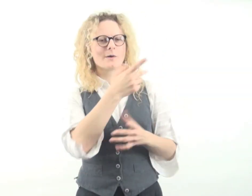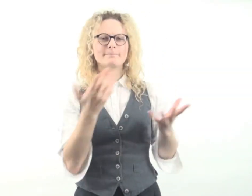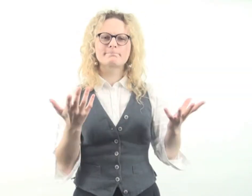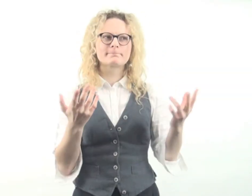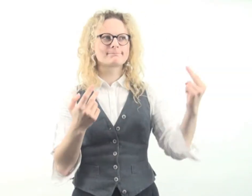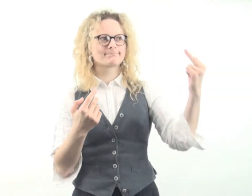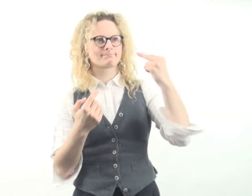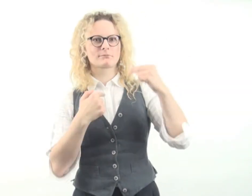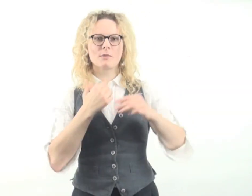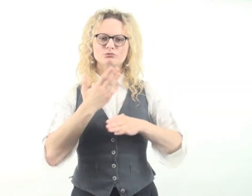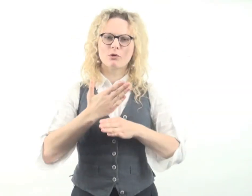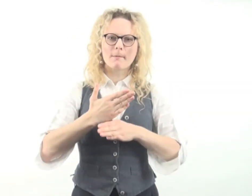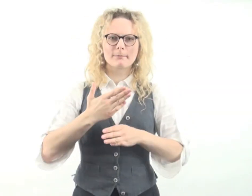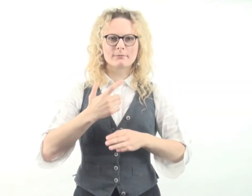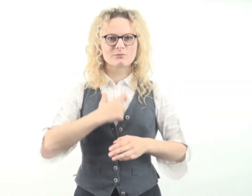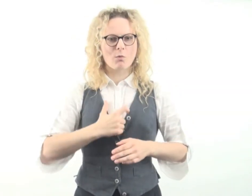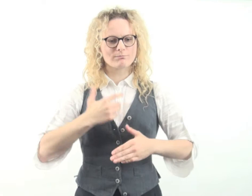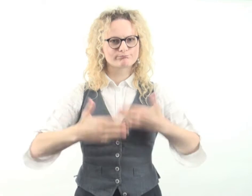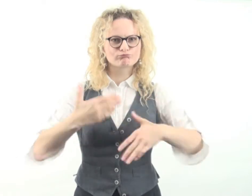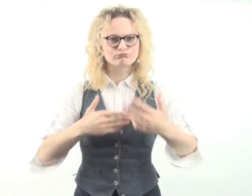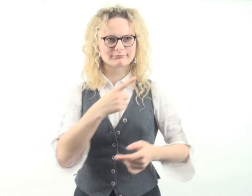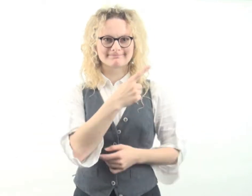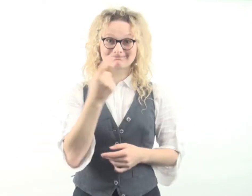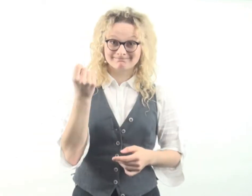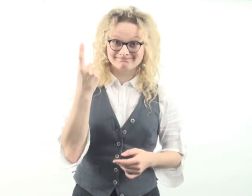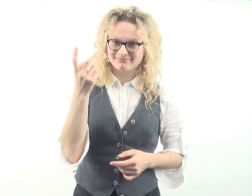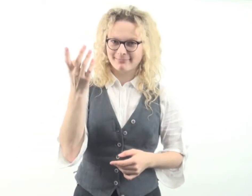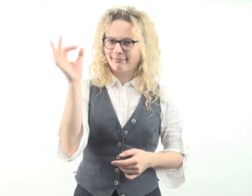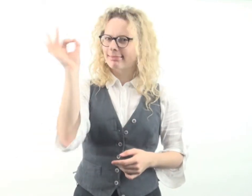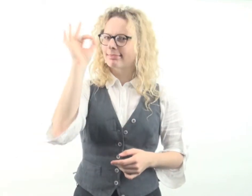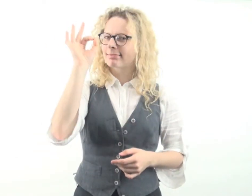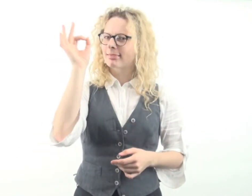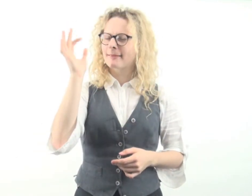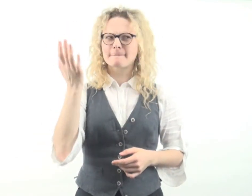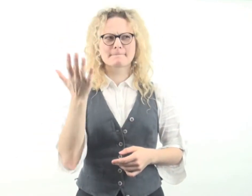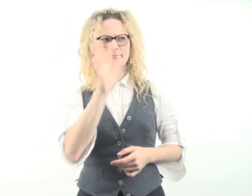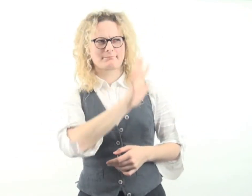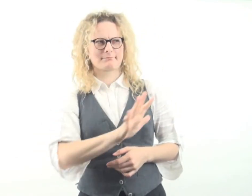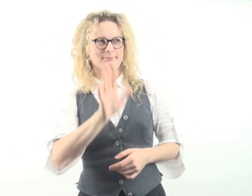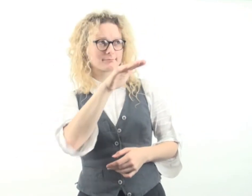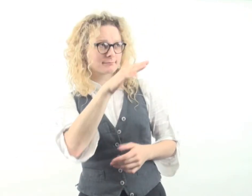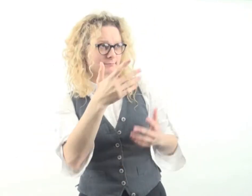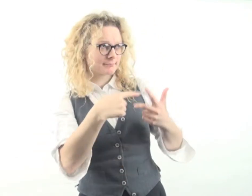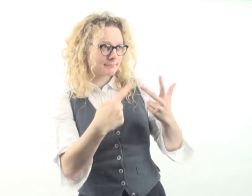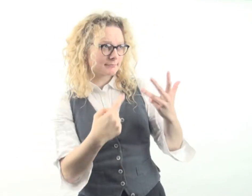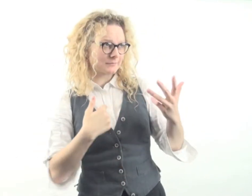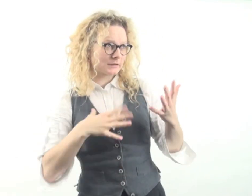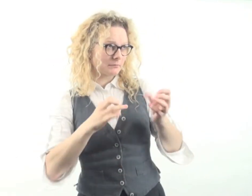Access to Work really understand what I do? I think they look at my job role and they think I just do daily work. They don't really understand the intricacies of the way I